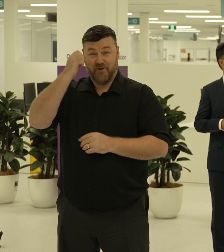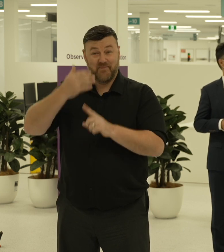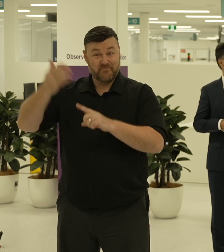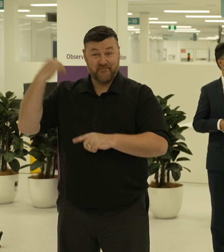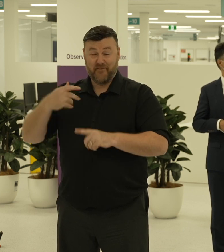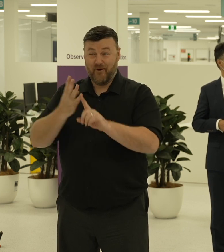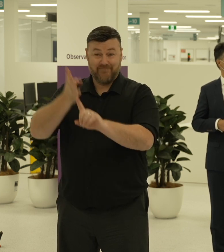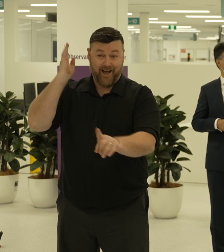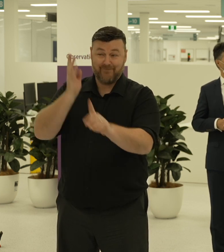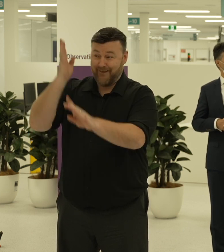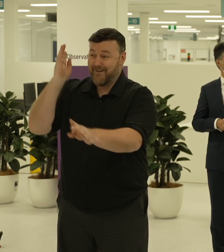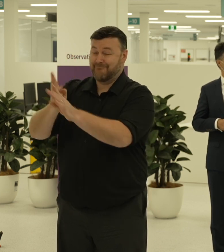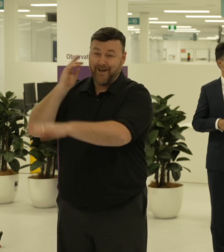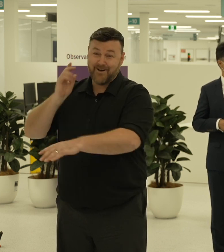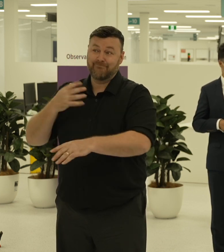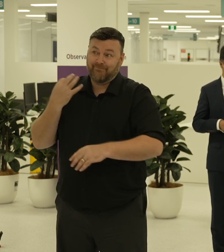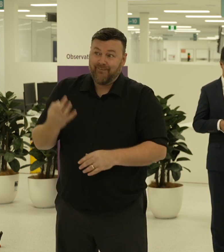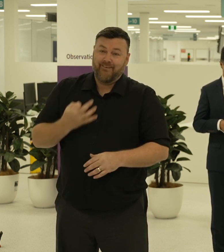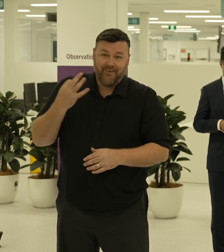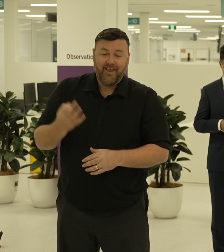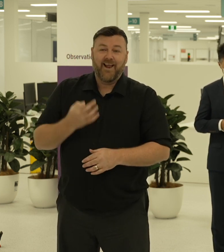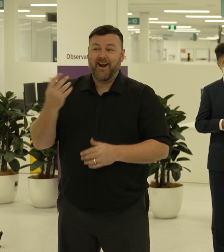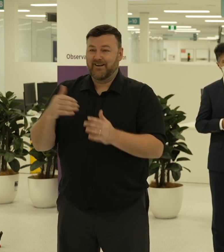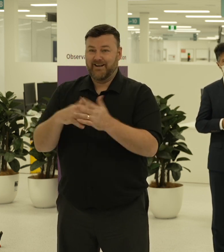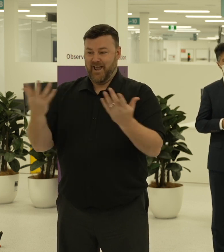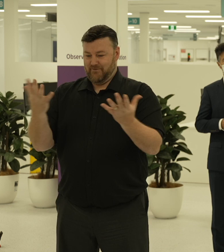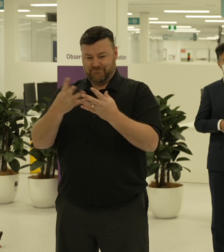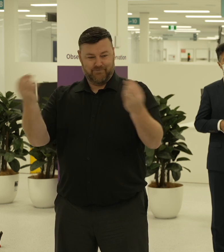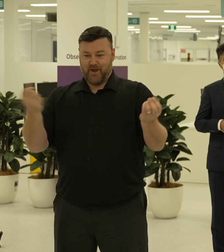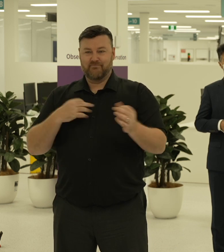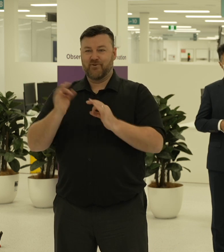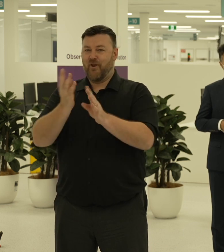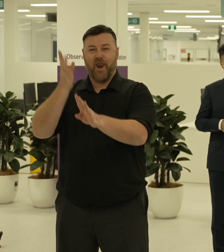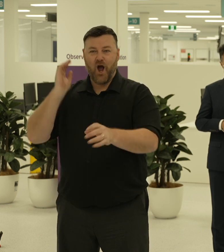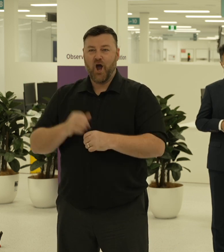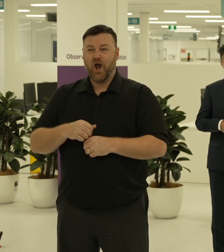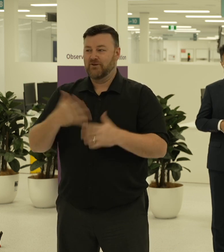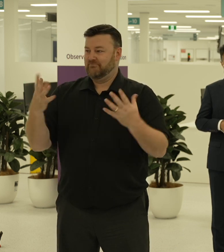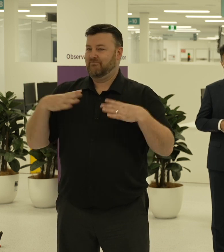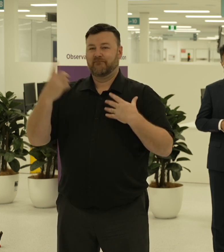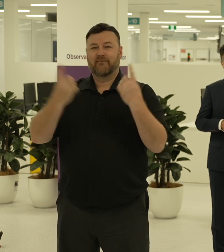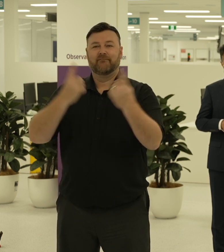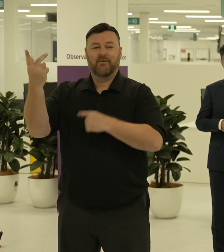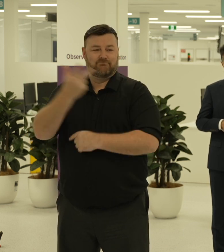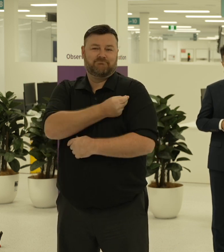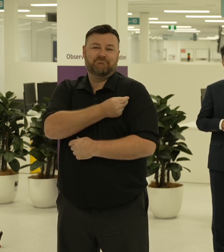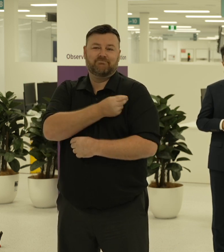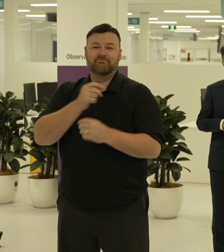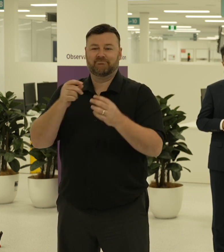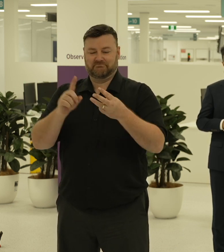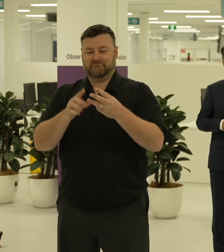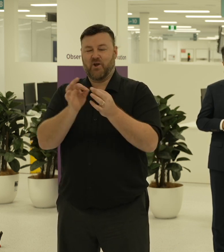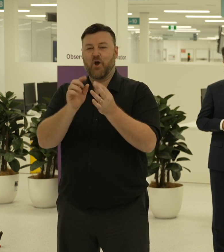at this centre here in Homebush and had to line up. Those lines are no longer here. There are opportunities to come in and get that booster shot at our